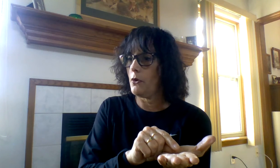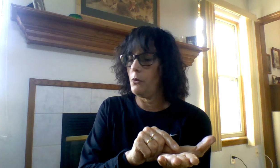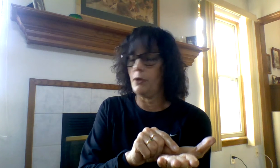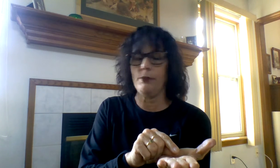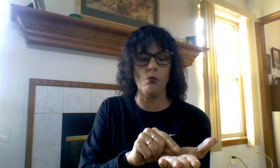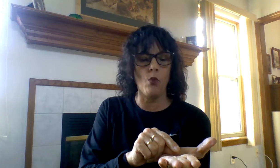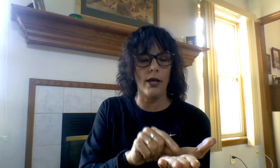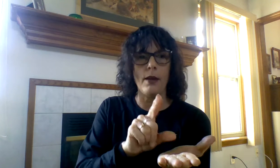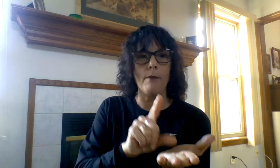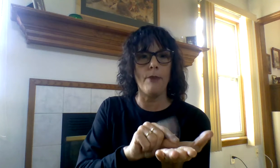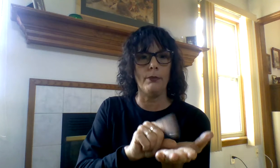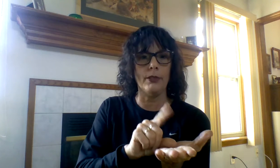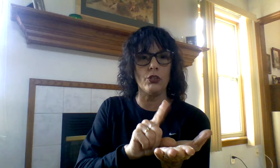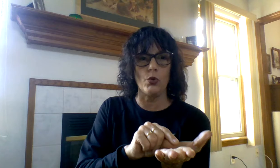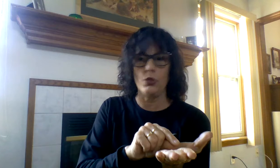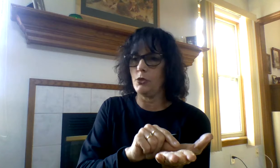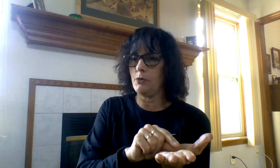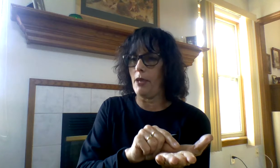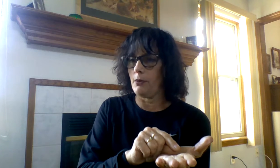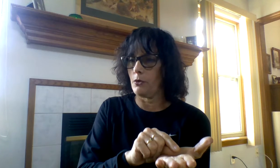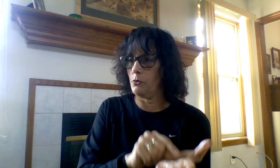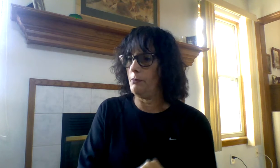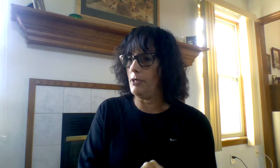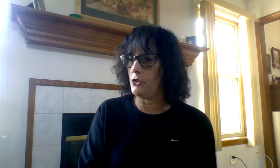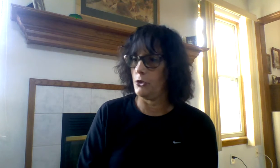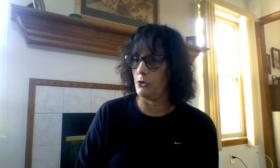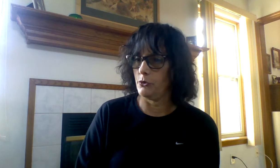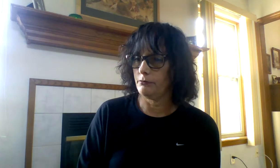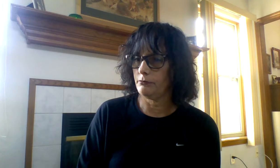would be 1, publish or newspaper would be 2.